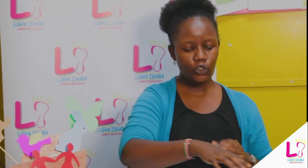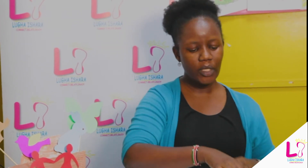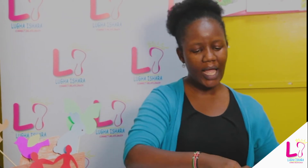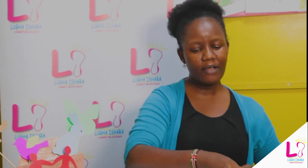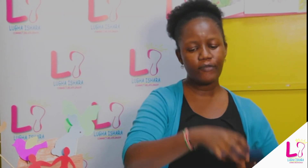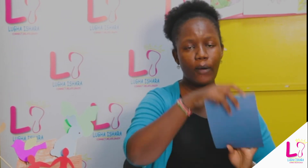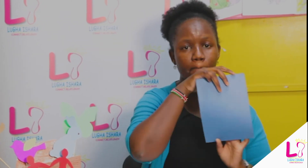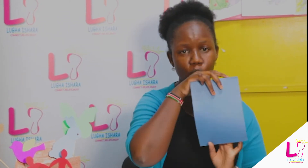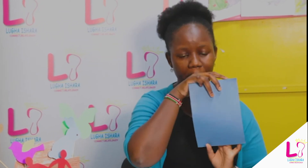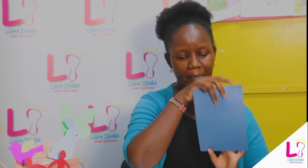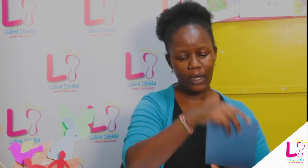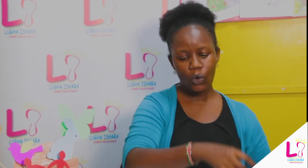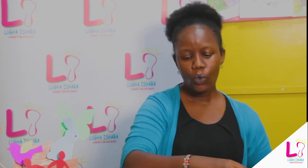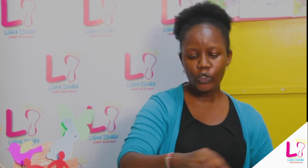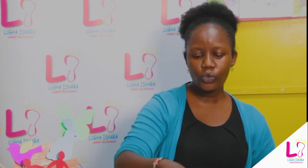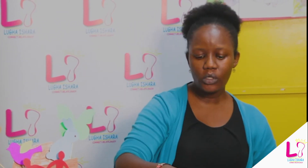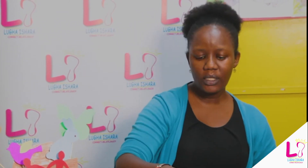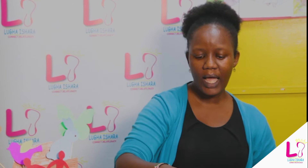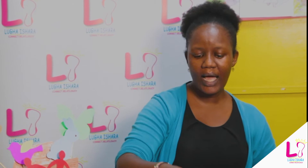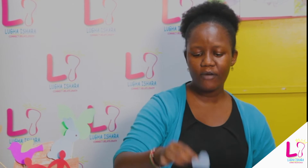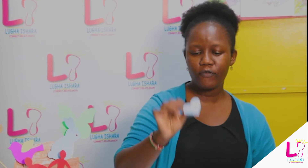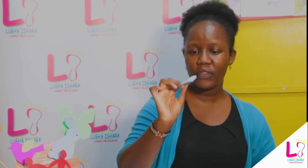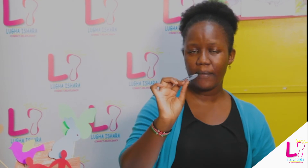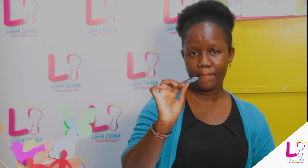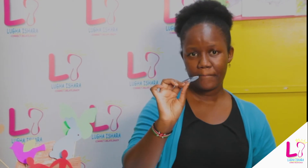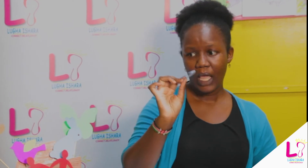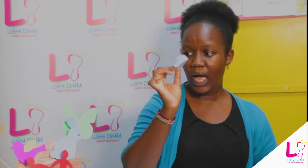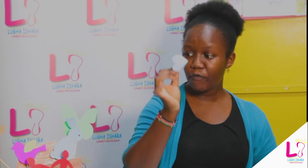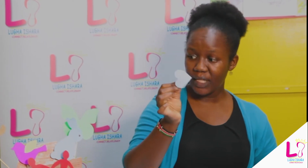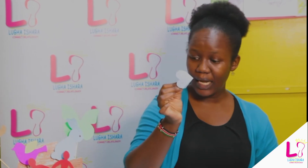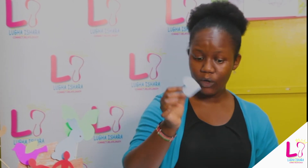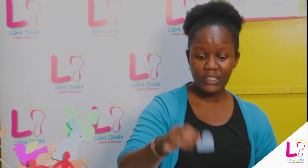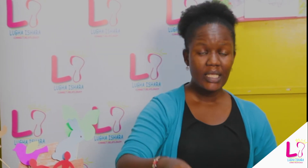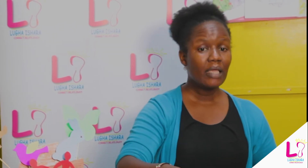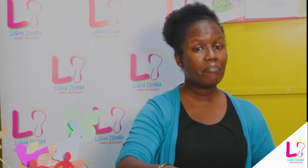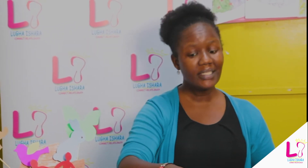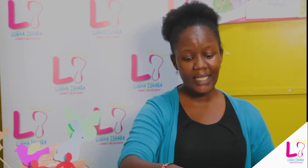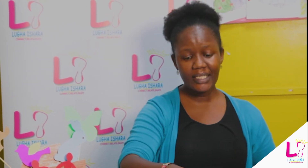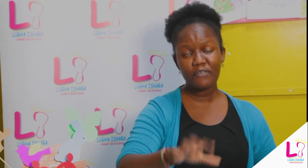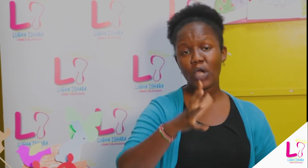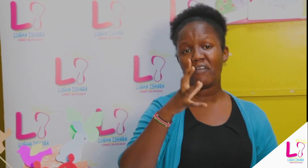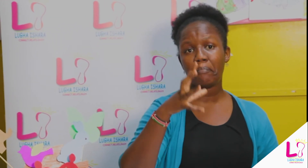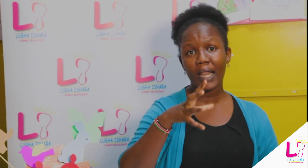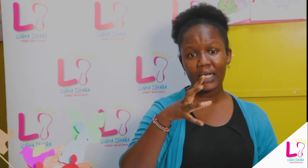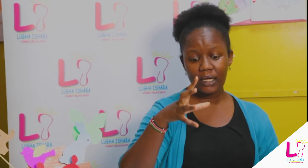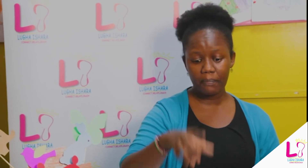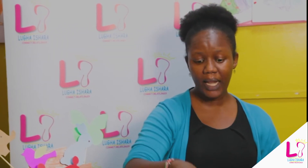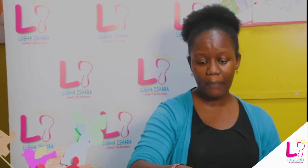you have blue paper, which you'll have for the clouds. Better yet, if you have black